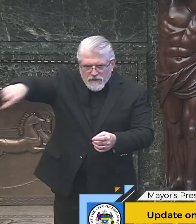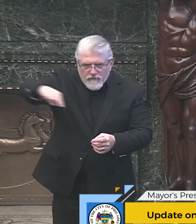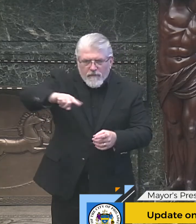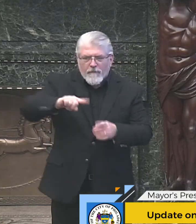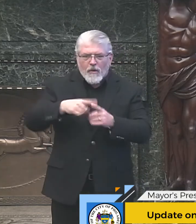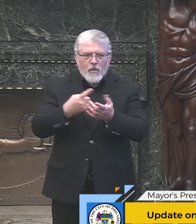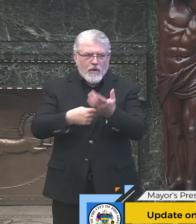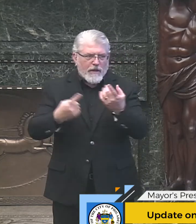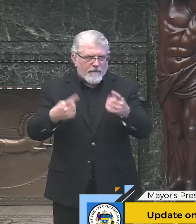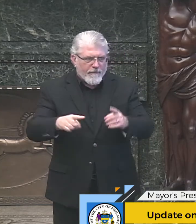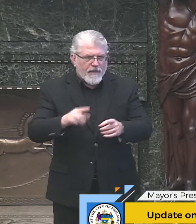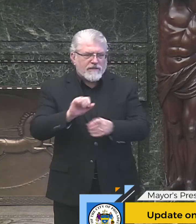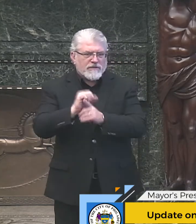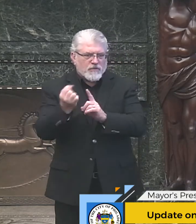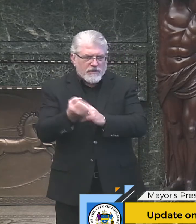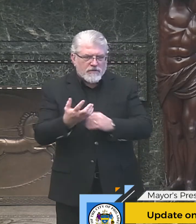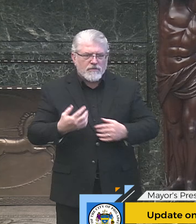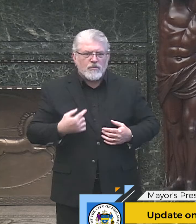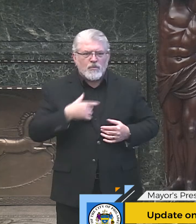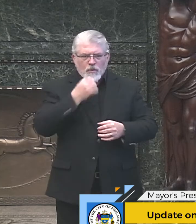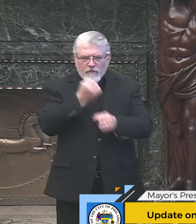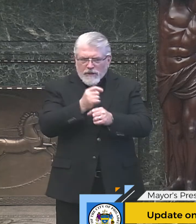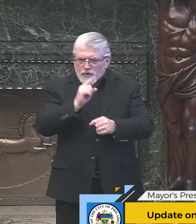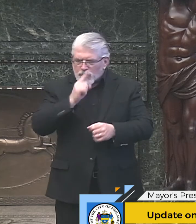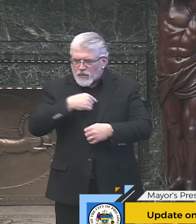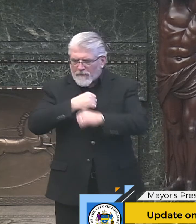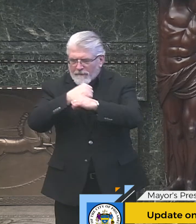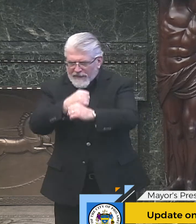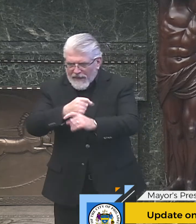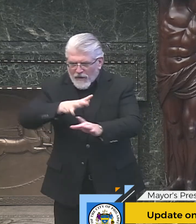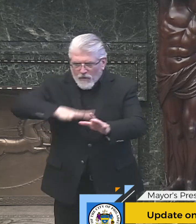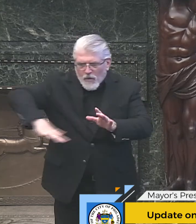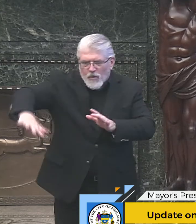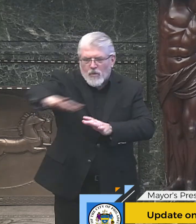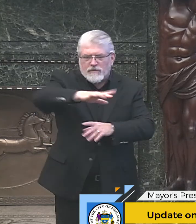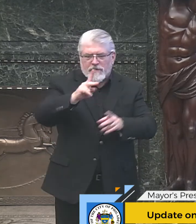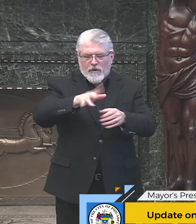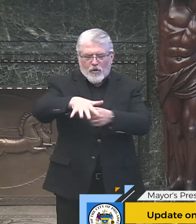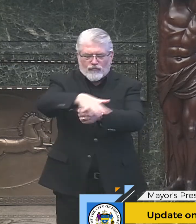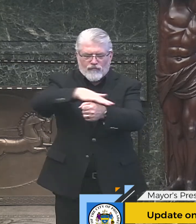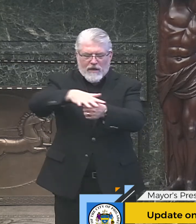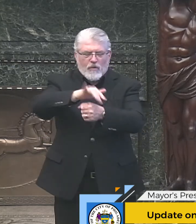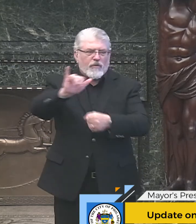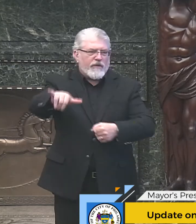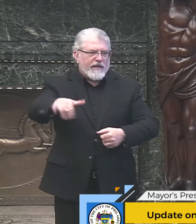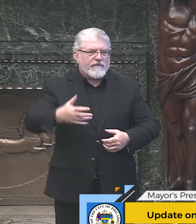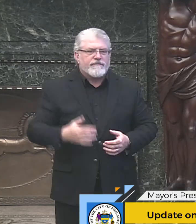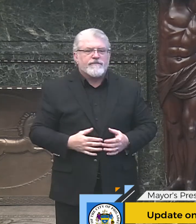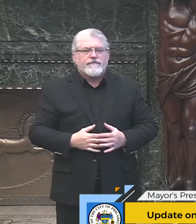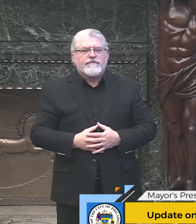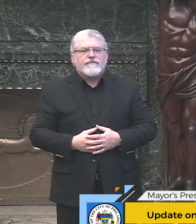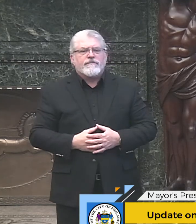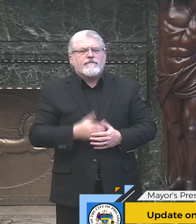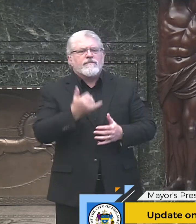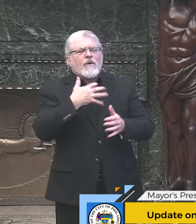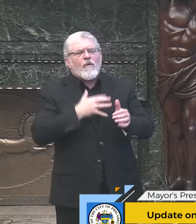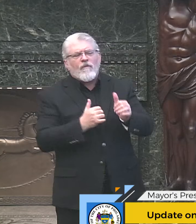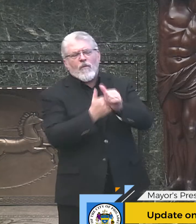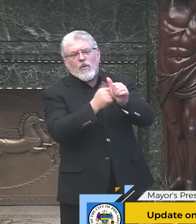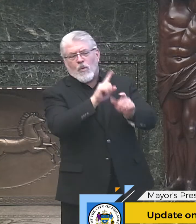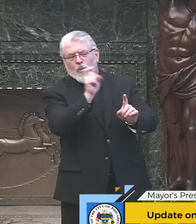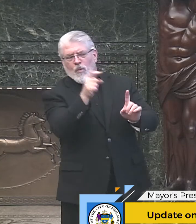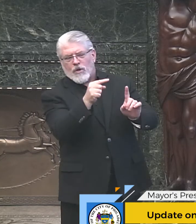residents and the loved ones of the family members. And a follow-up question is, how is the city preparing